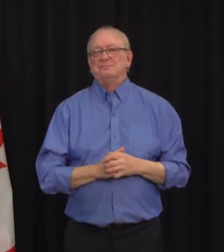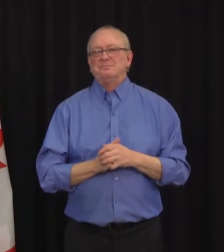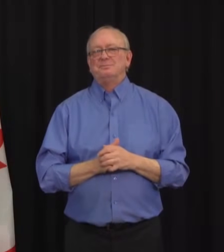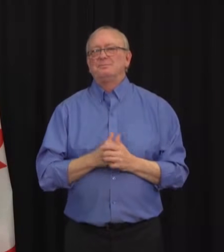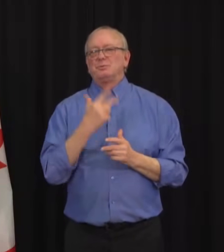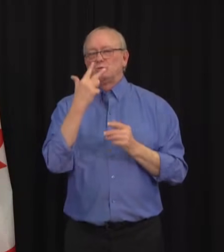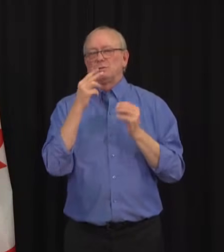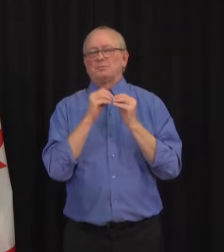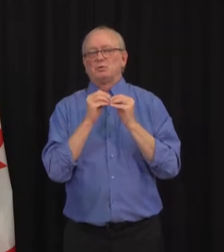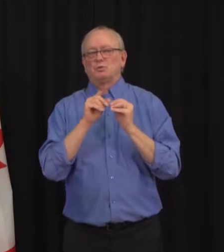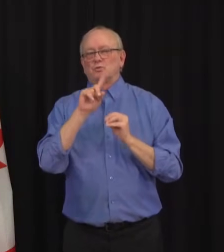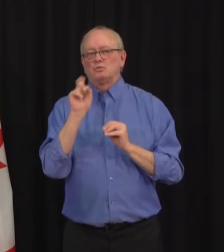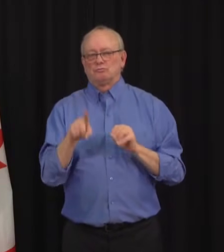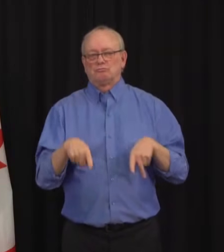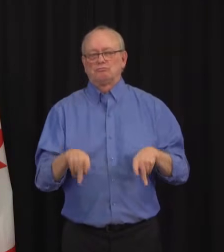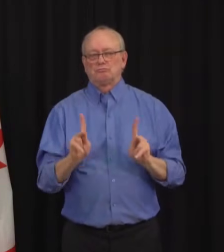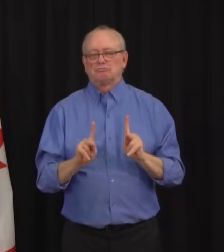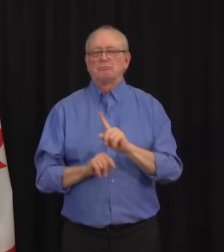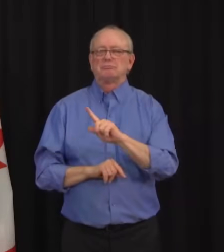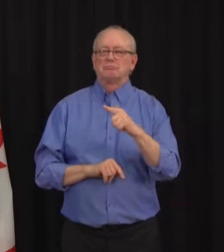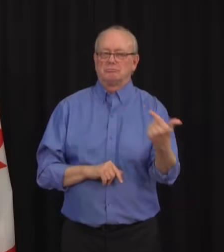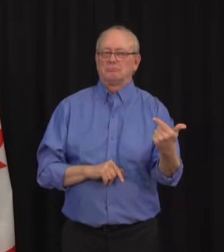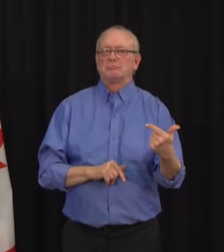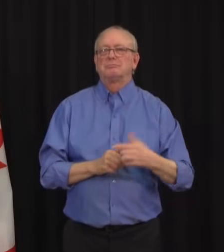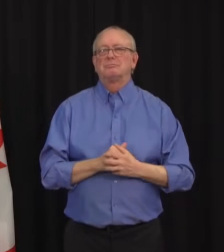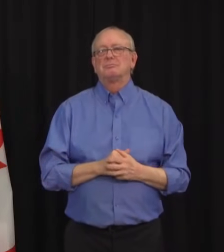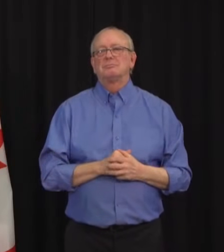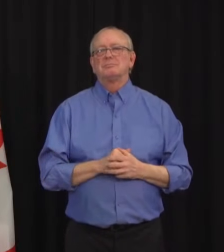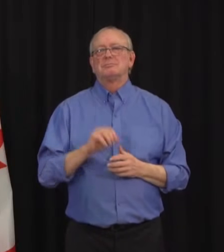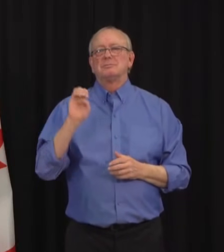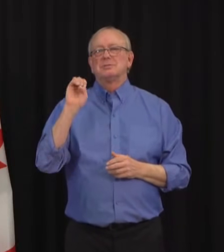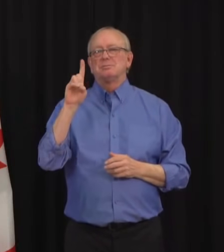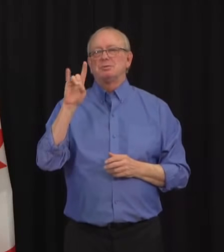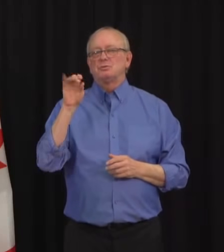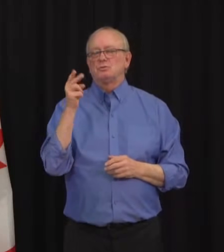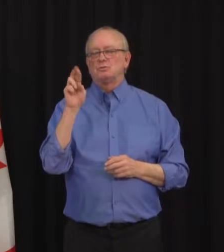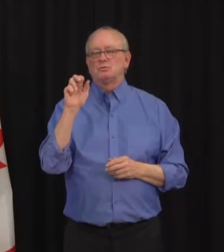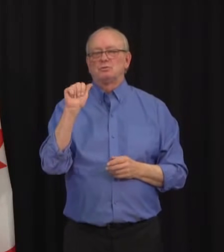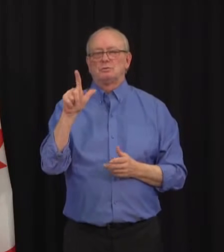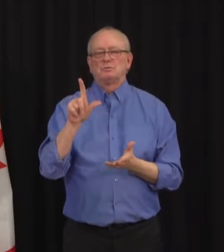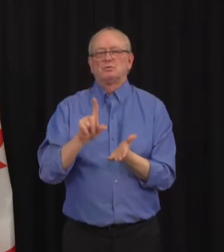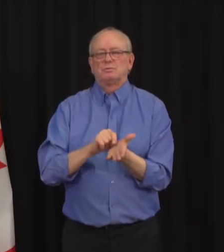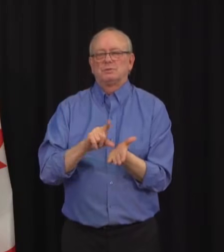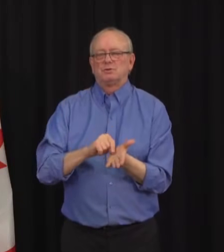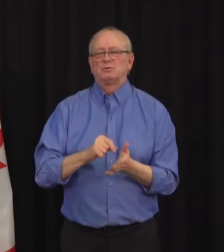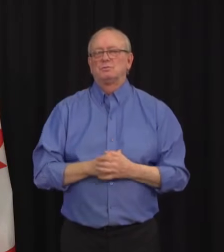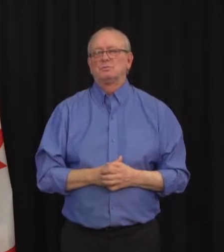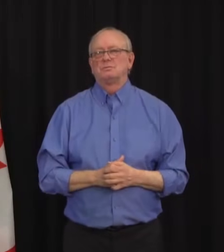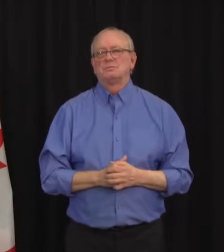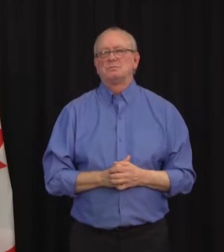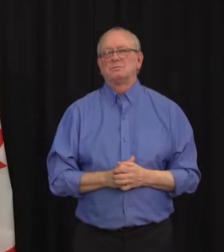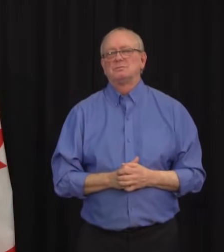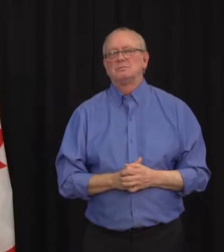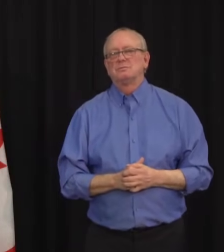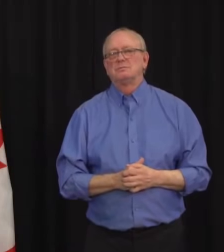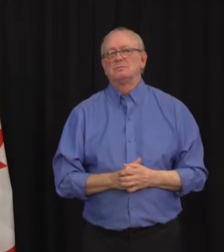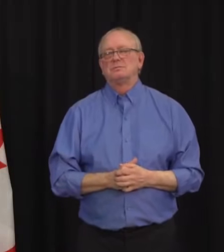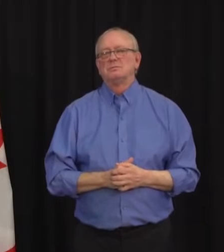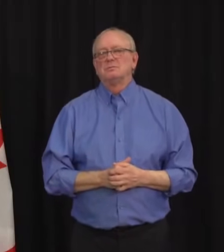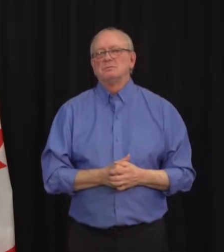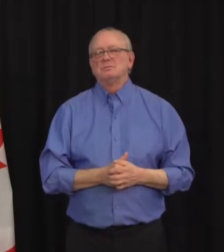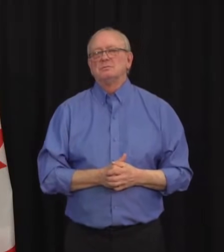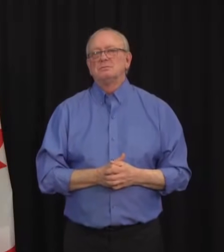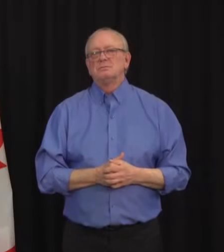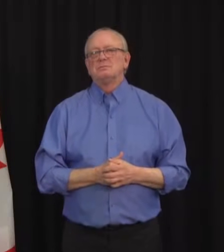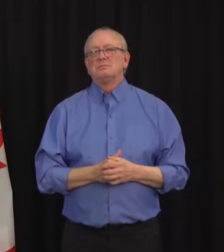Next is Jeff Levine with the Edmonton Journal. Go ahead, Jeff. Hi, Dr. Hinshaw. Over 19,000